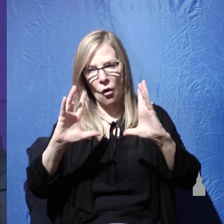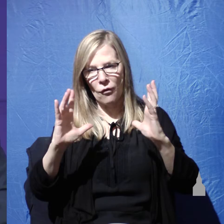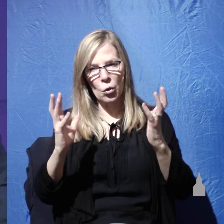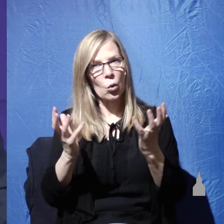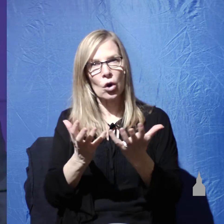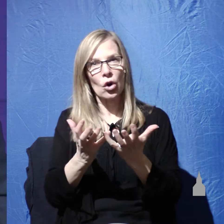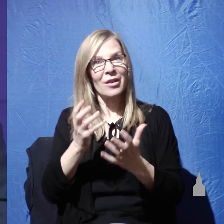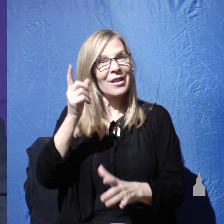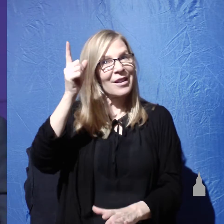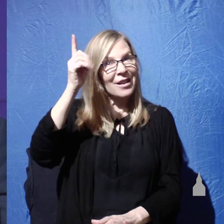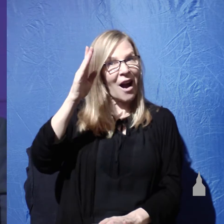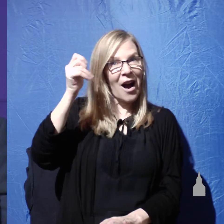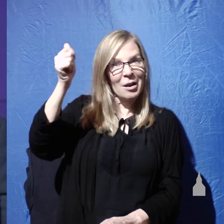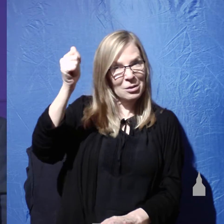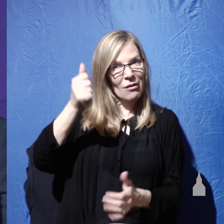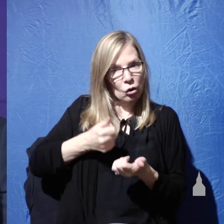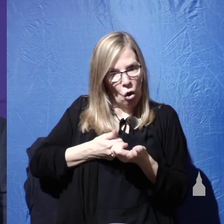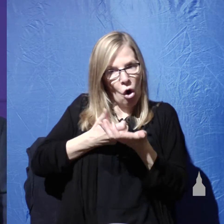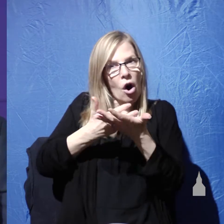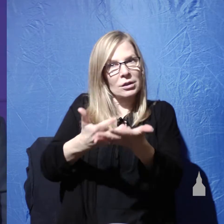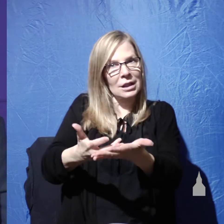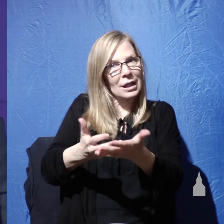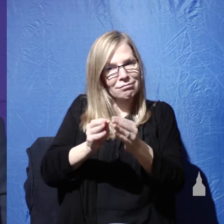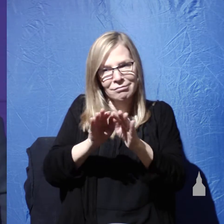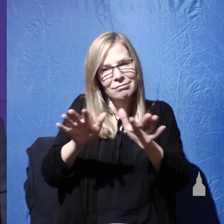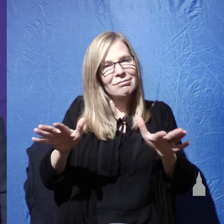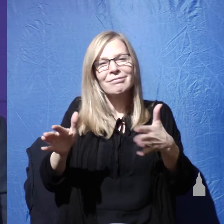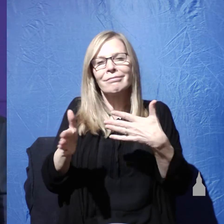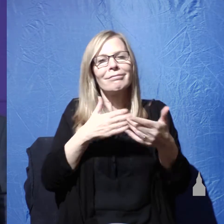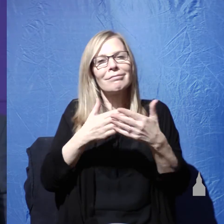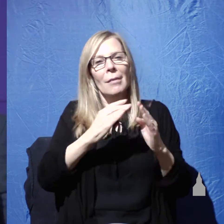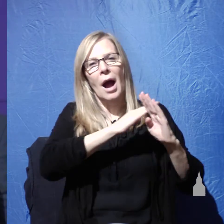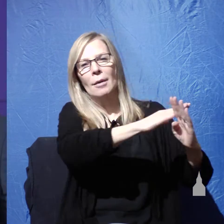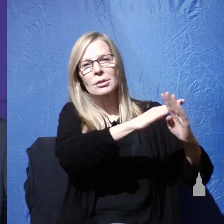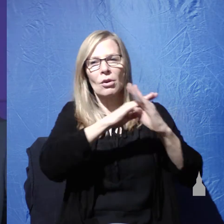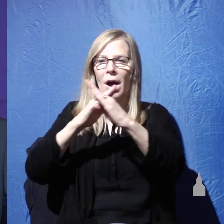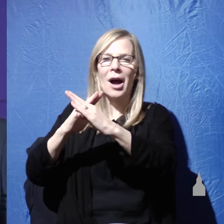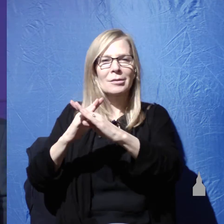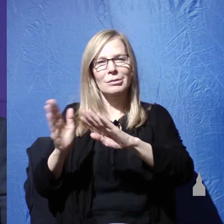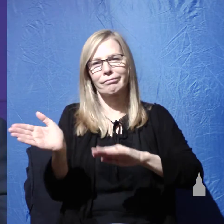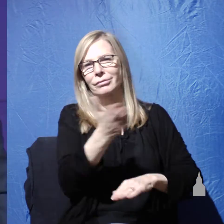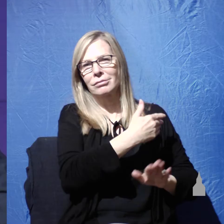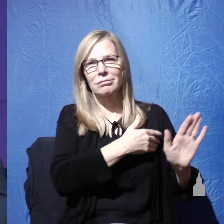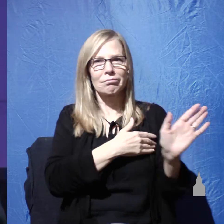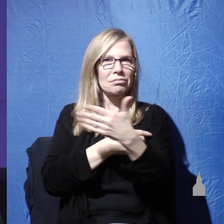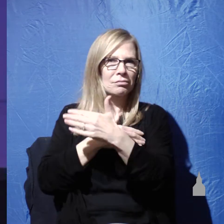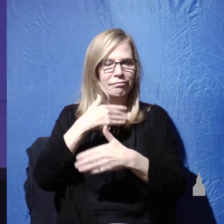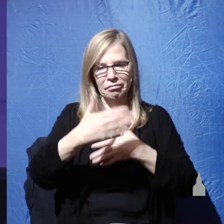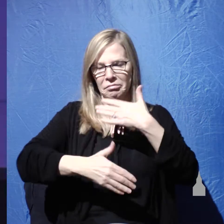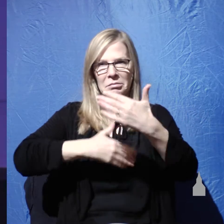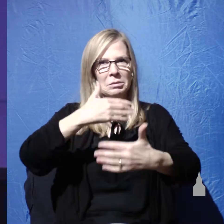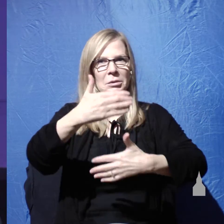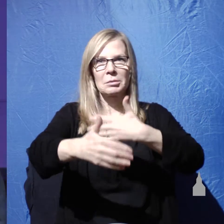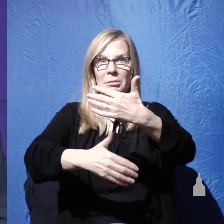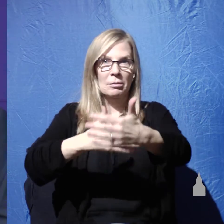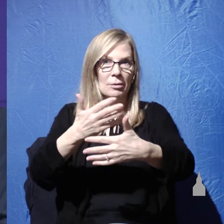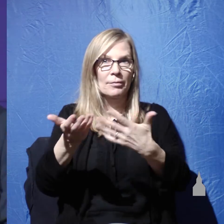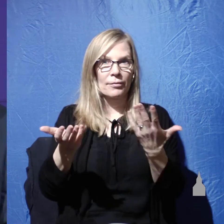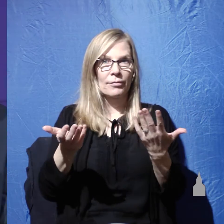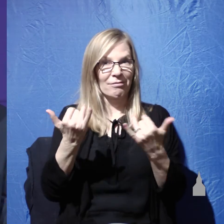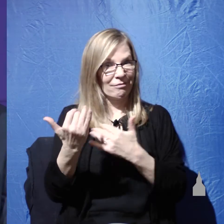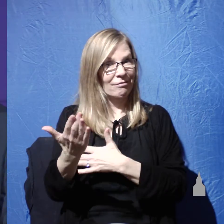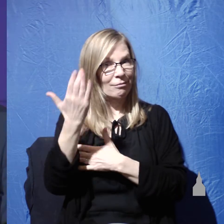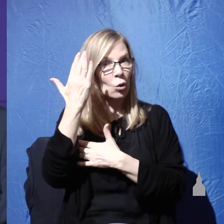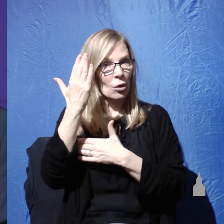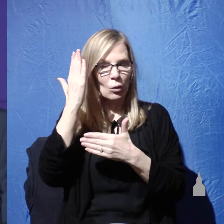is sovereignly causing it to spread, overcoming every obstacle, every hindrance. So this morning, as